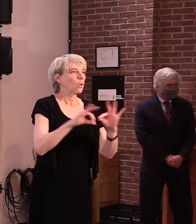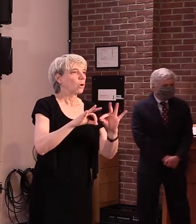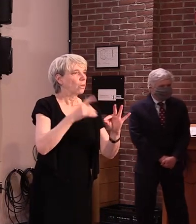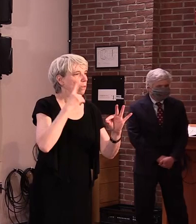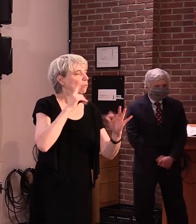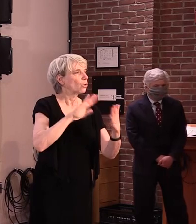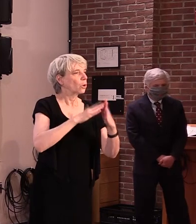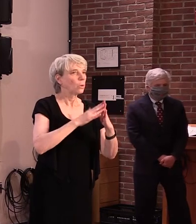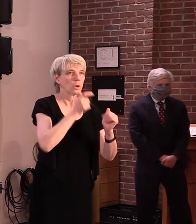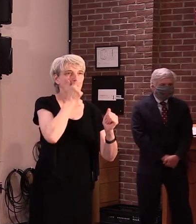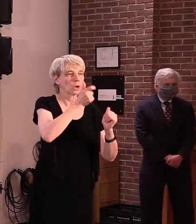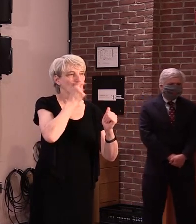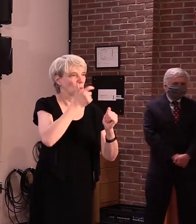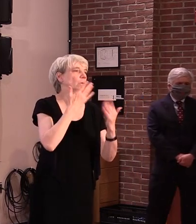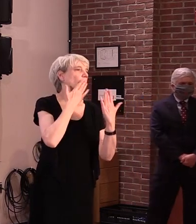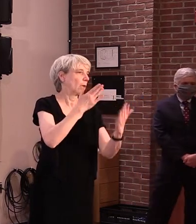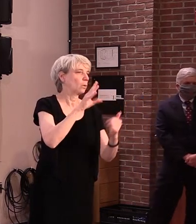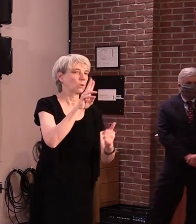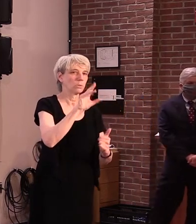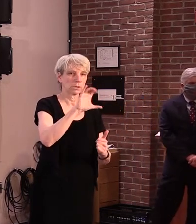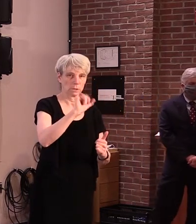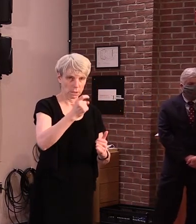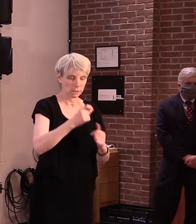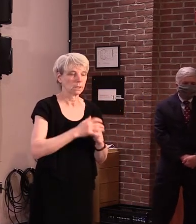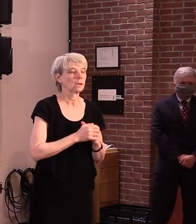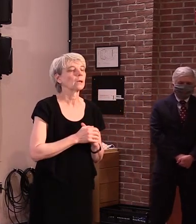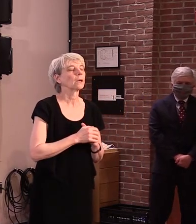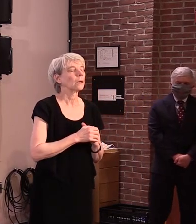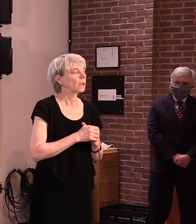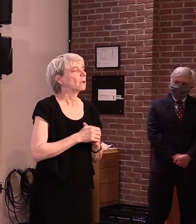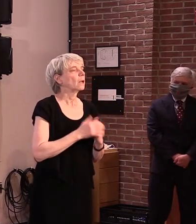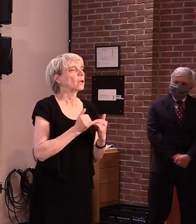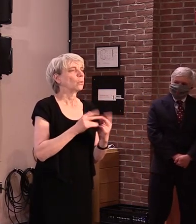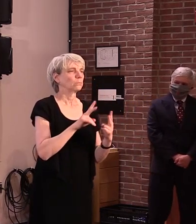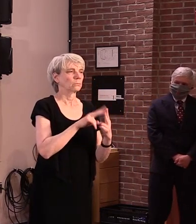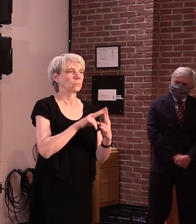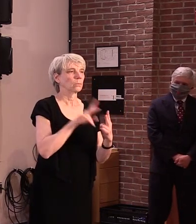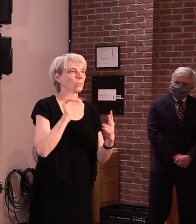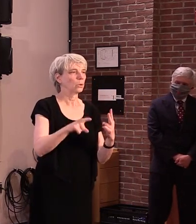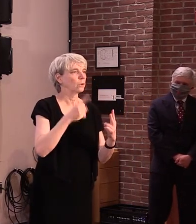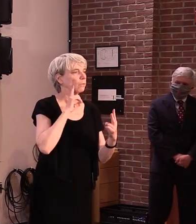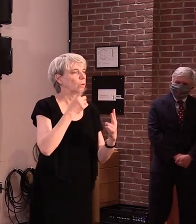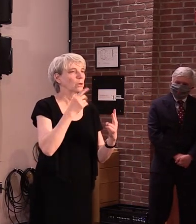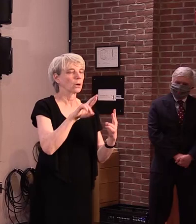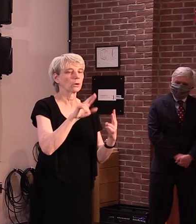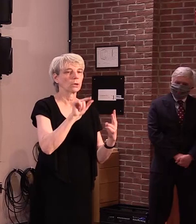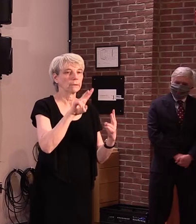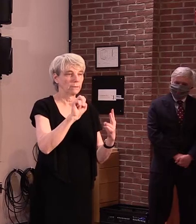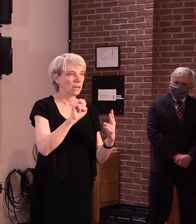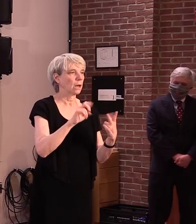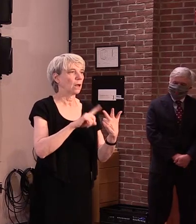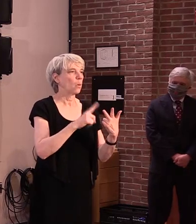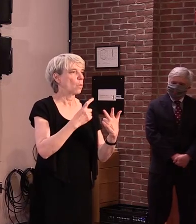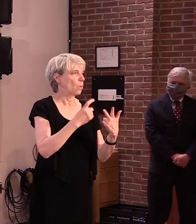part. I've got a couple for Dr. Levine and one for the